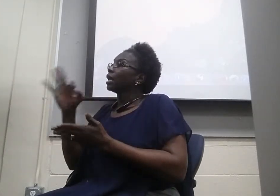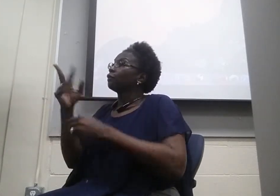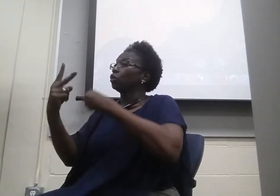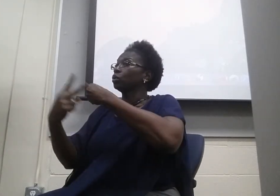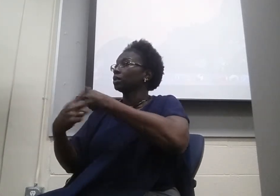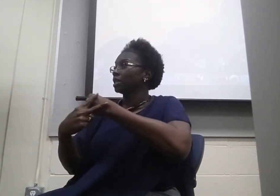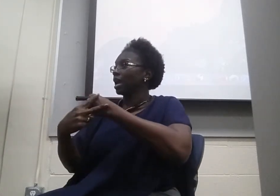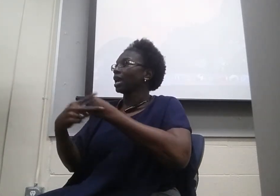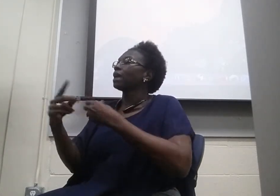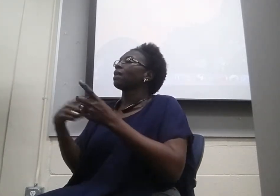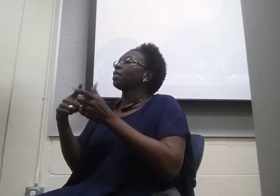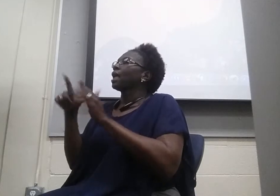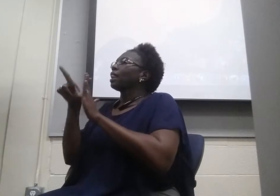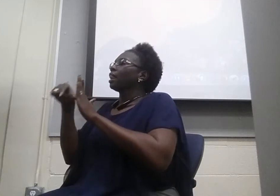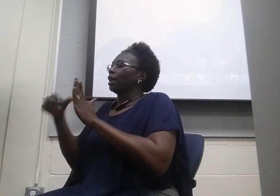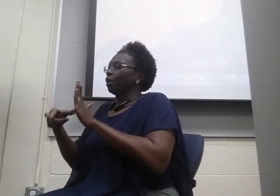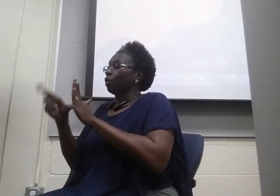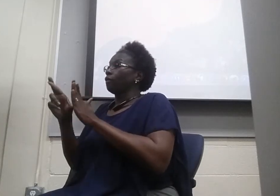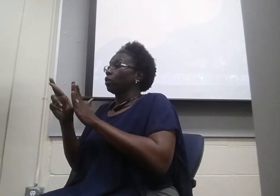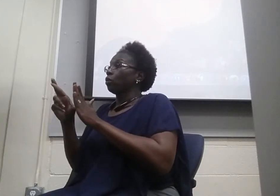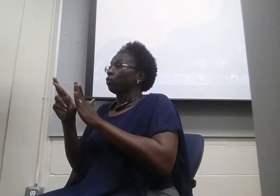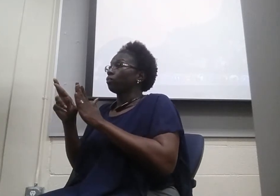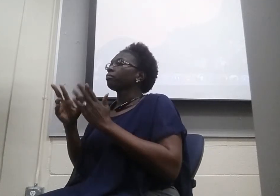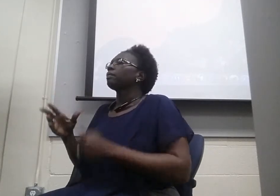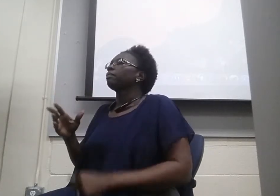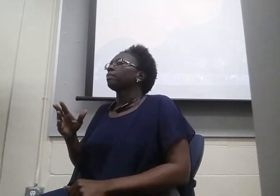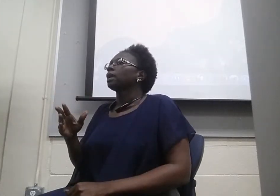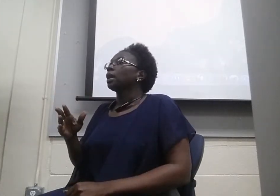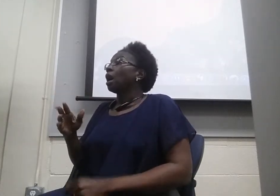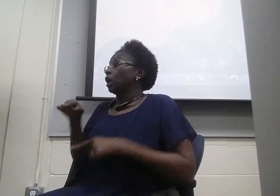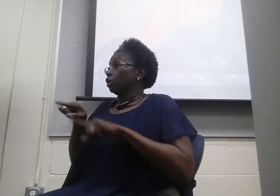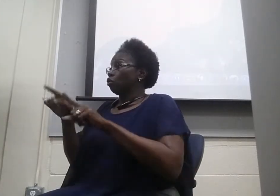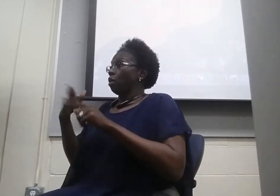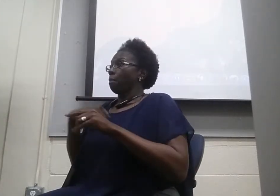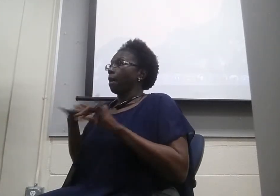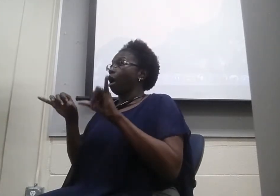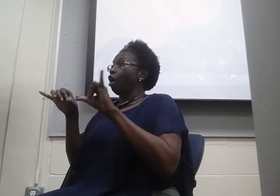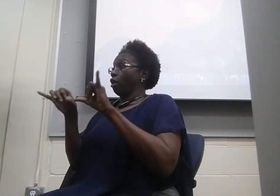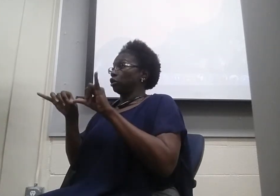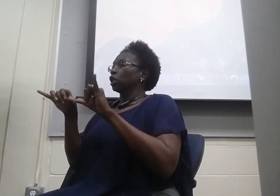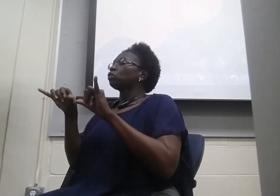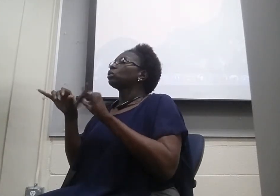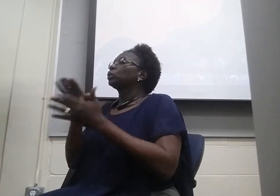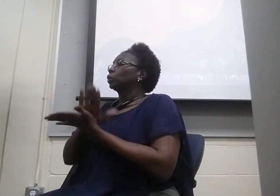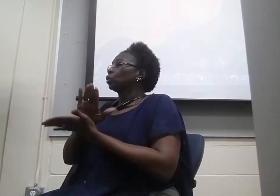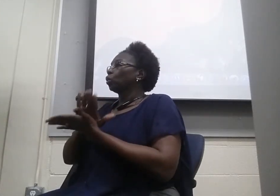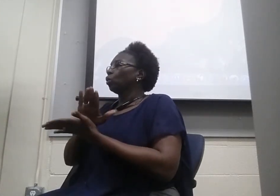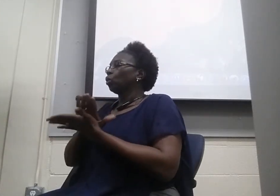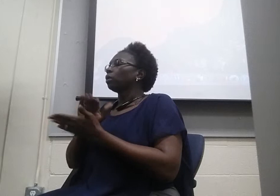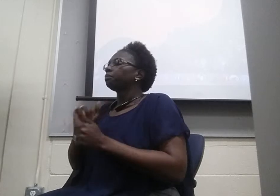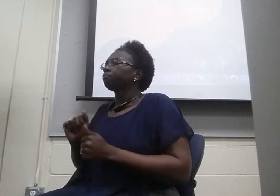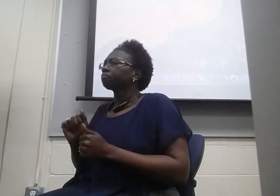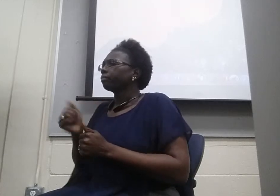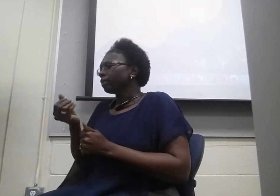and it's a discipline. I know a guy I was in architecture school in undergrad, and there were some architecture students who their sketchbook